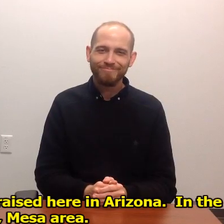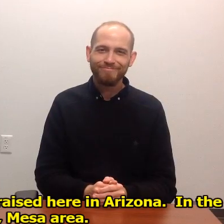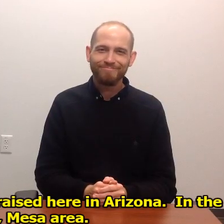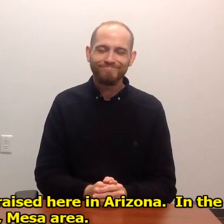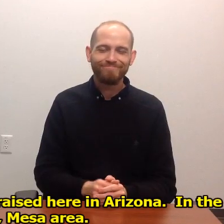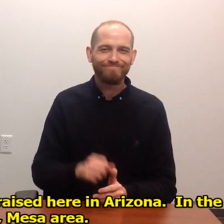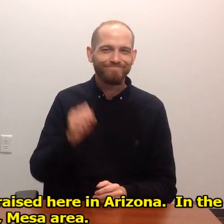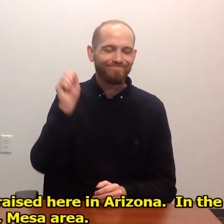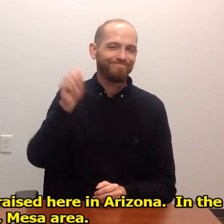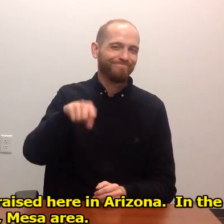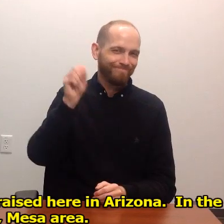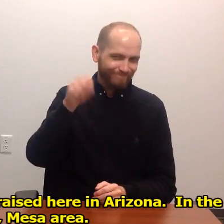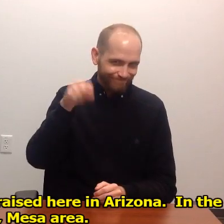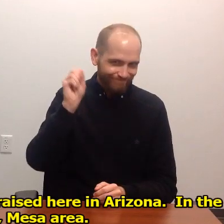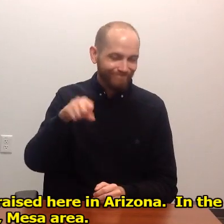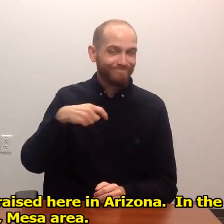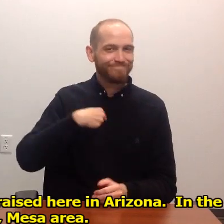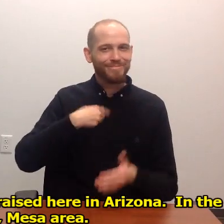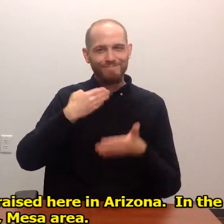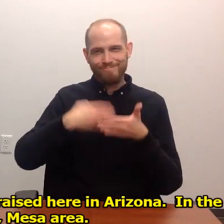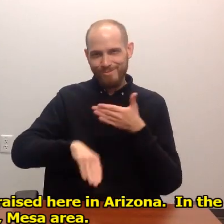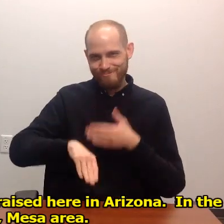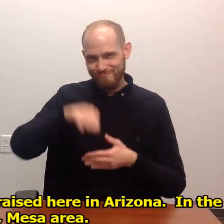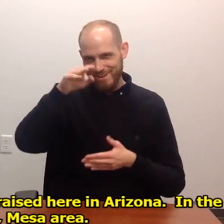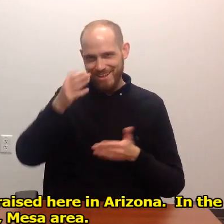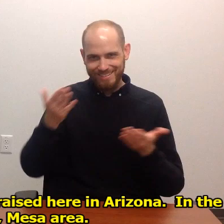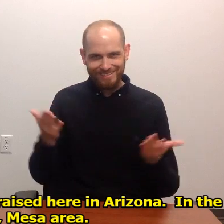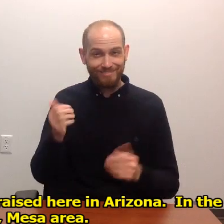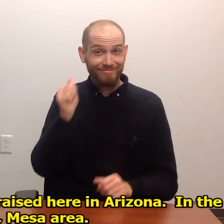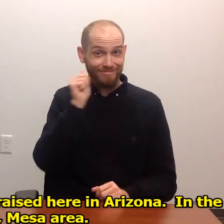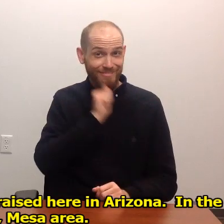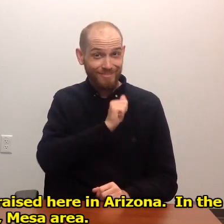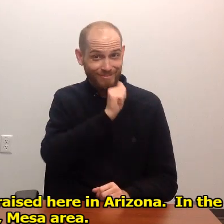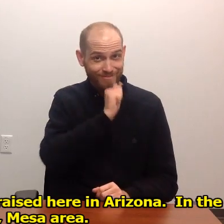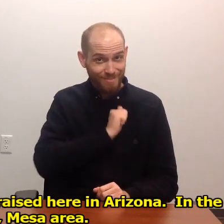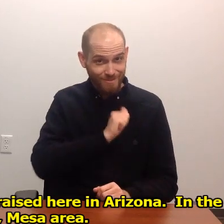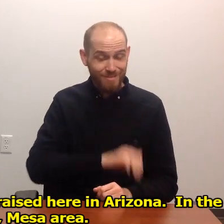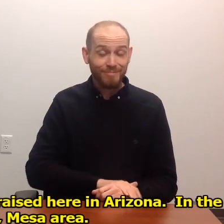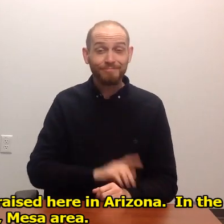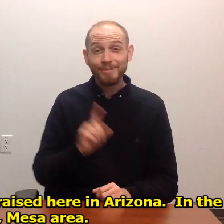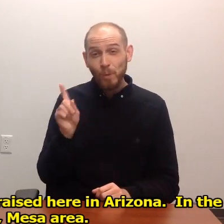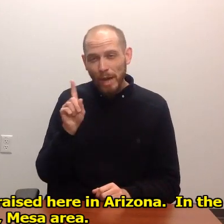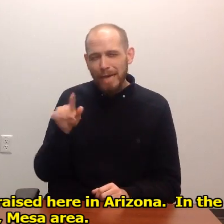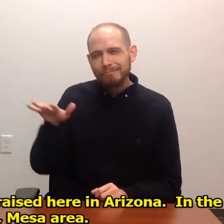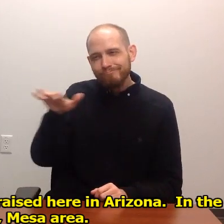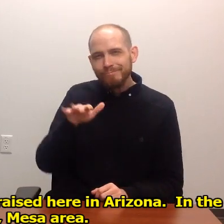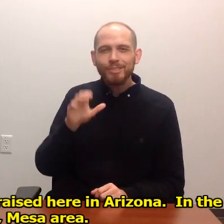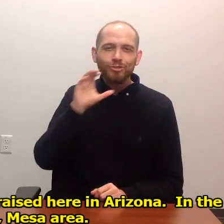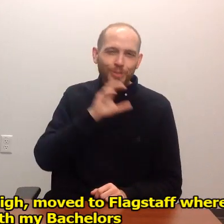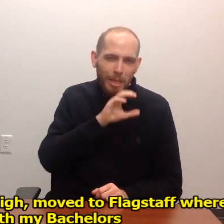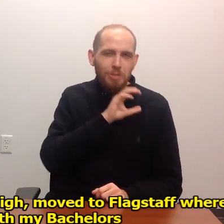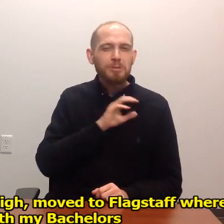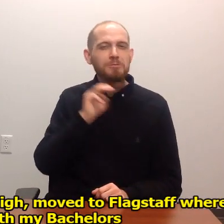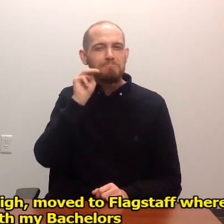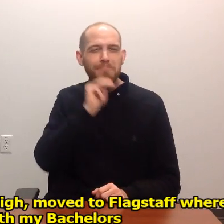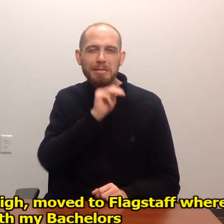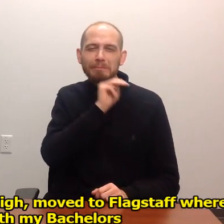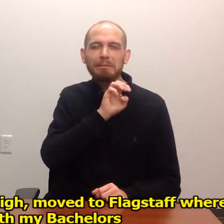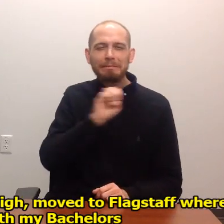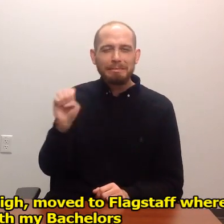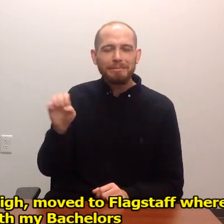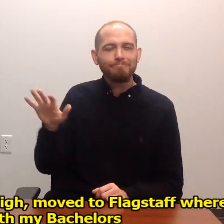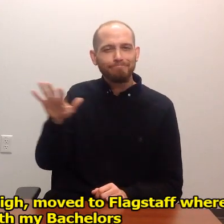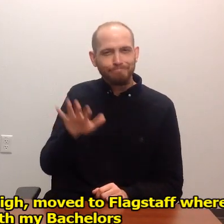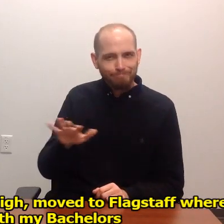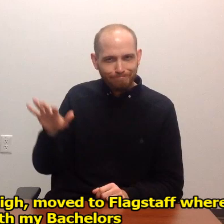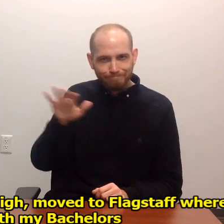Yes, I am. I was born and raised here in Arizona in the Chandler Mesa area. Grew up